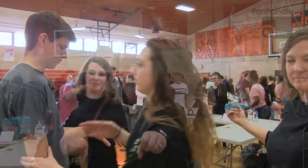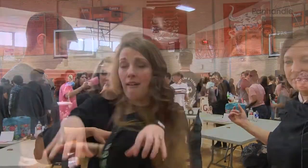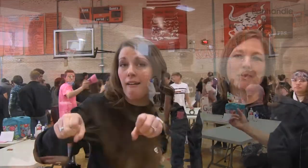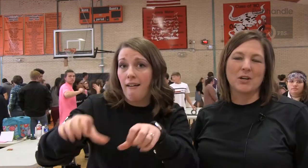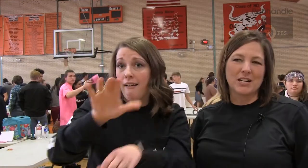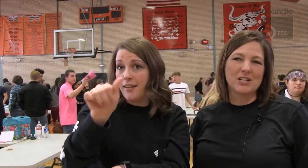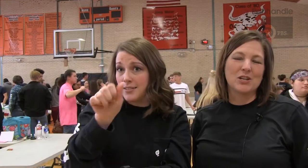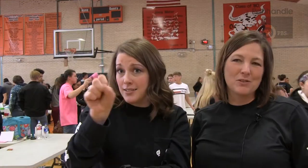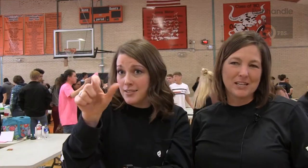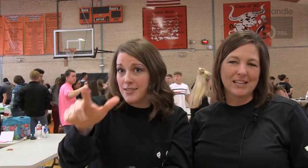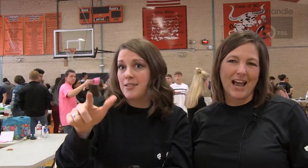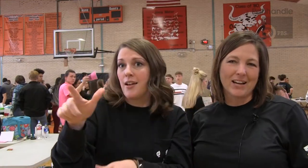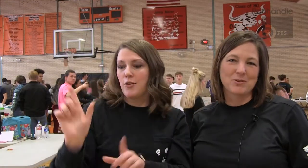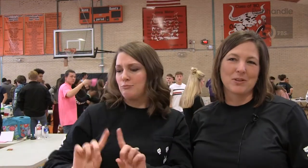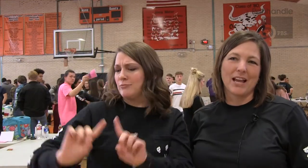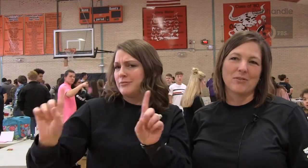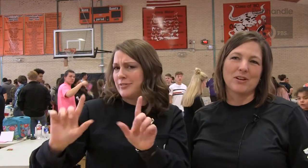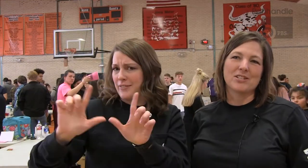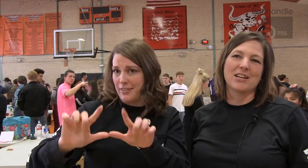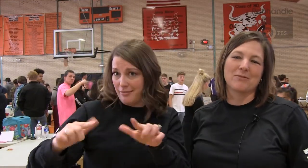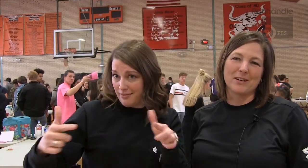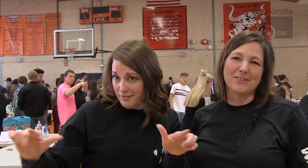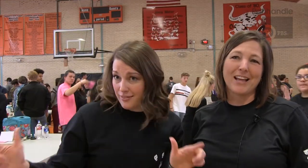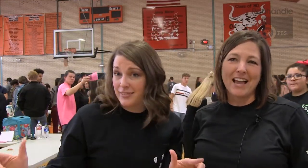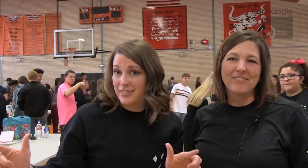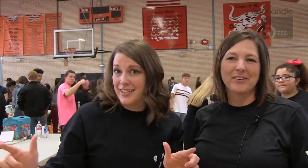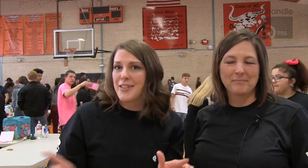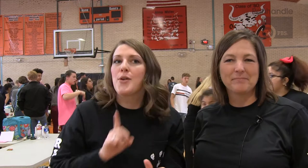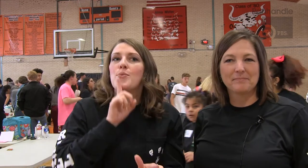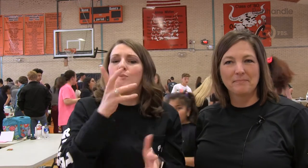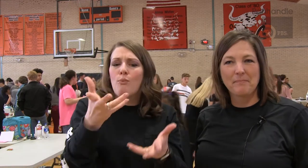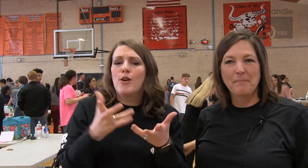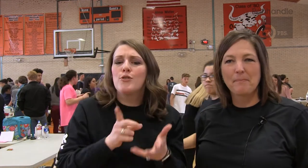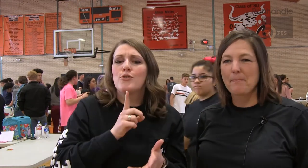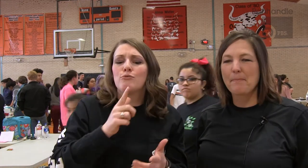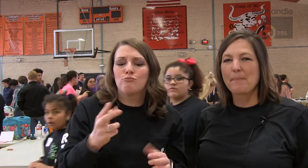We want them to experience using the actual language in real life.